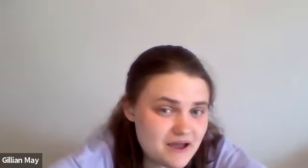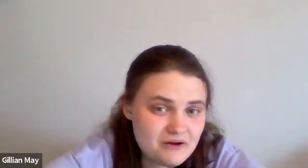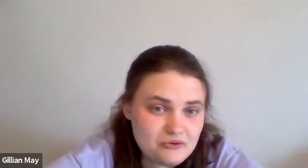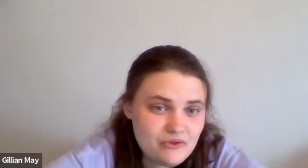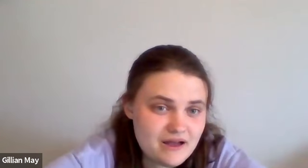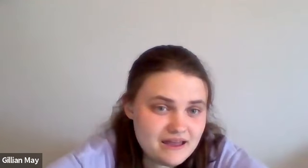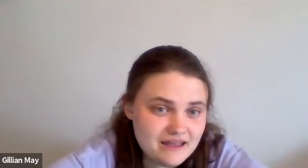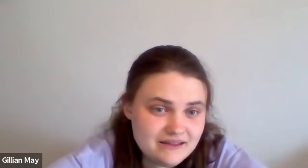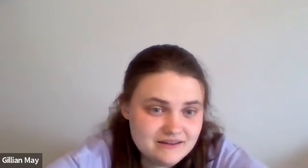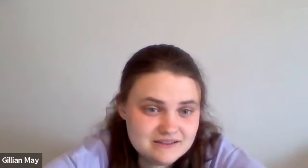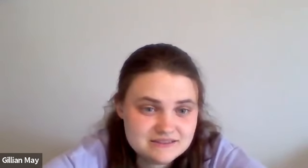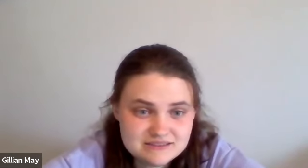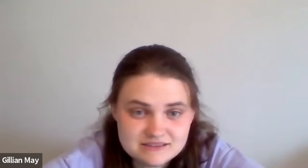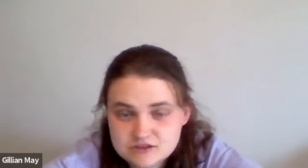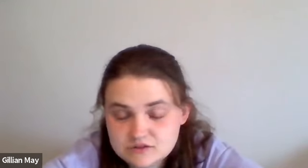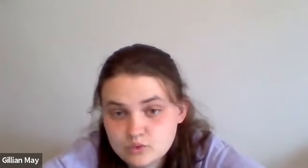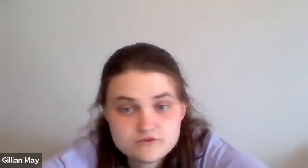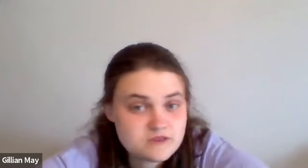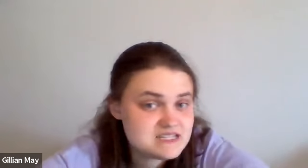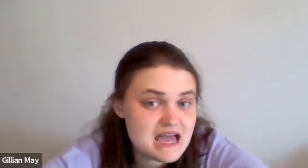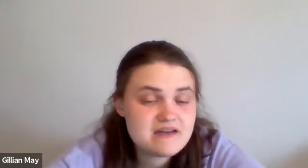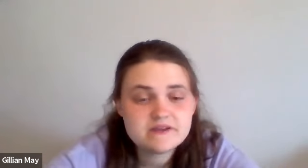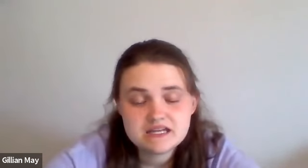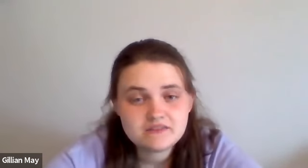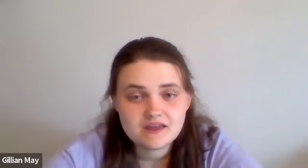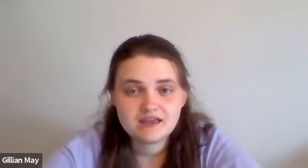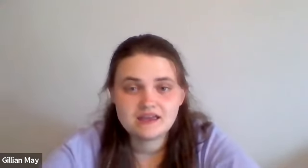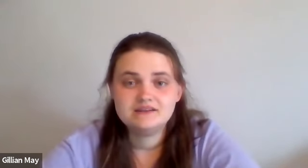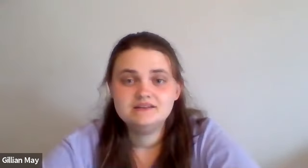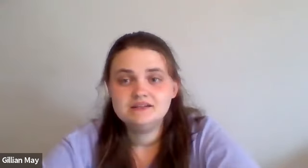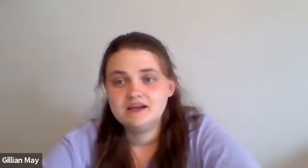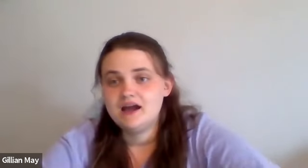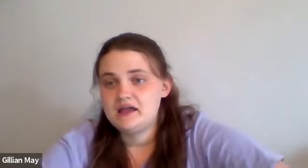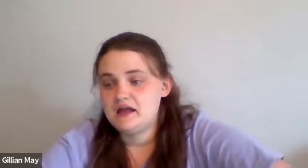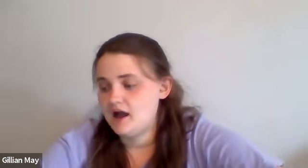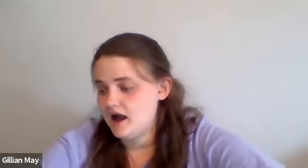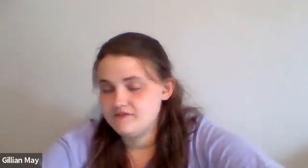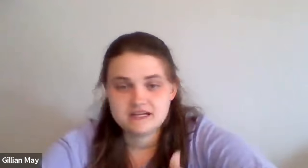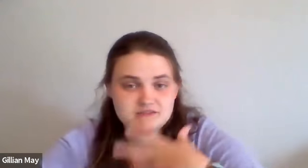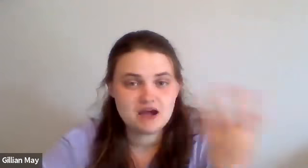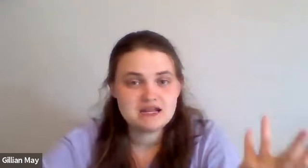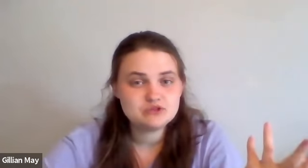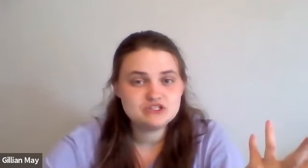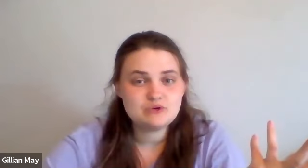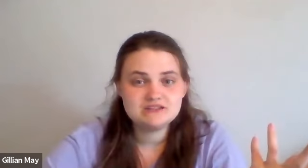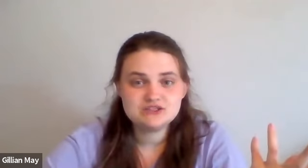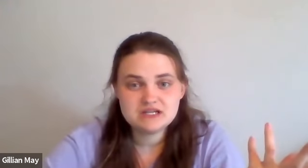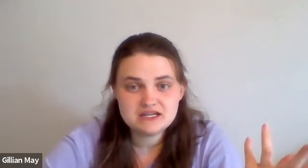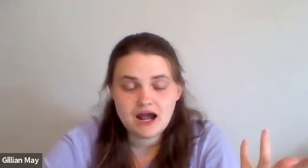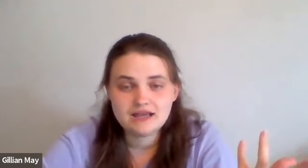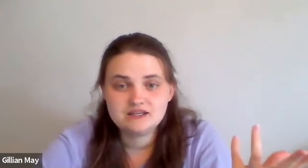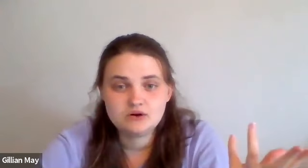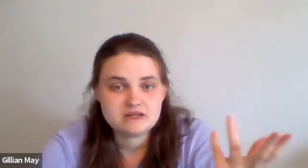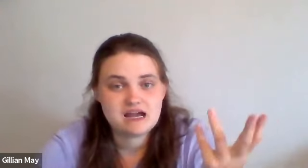about like schools for the deaf, anything. And if I'm not able to answer it, I can always